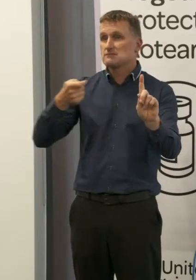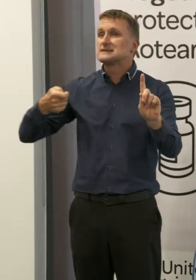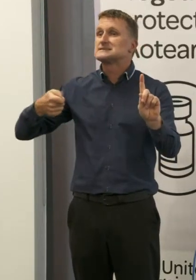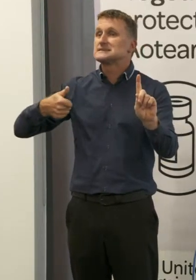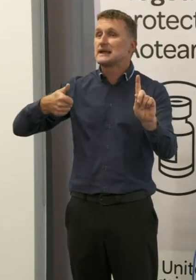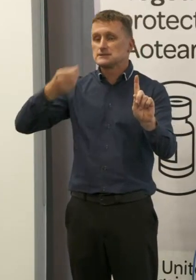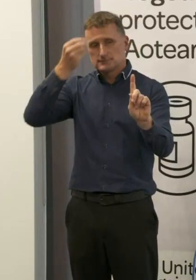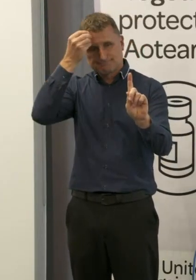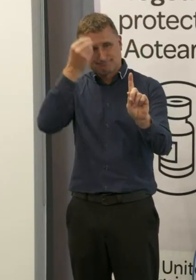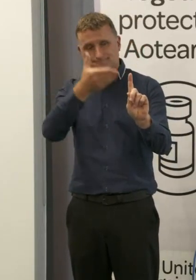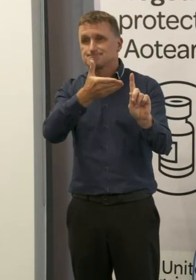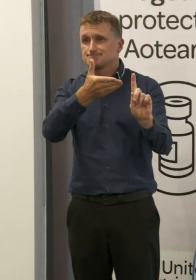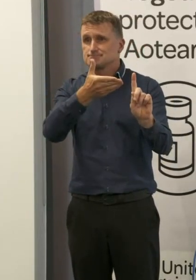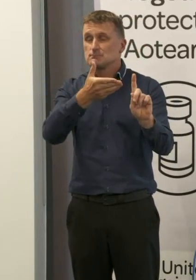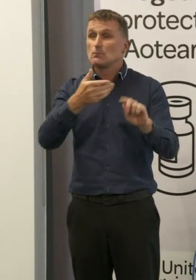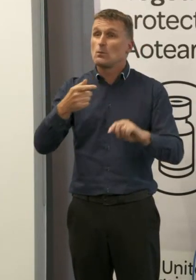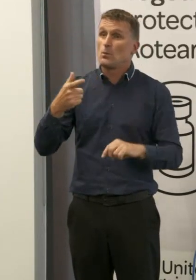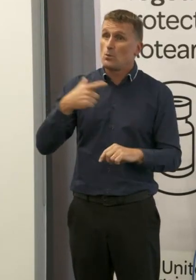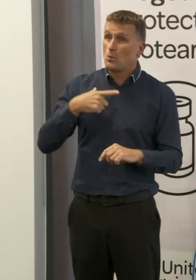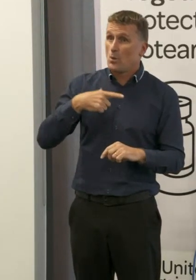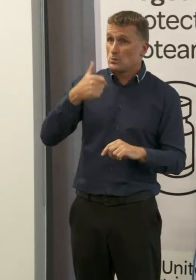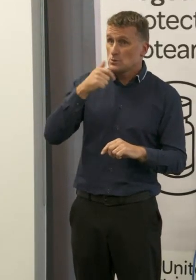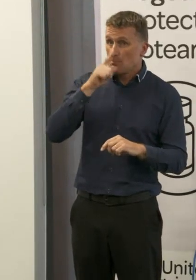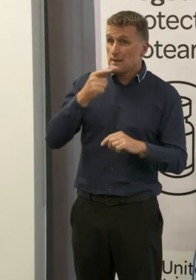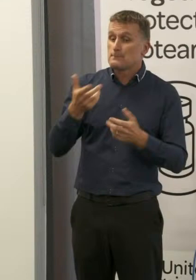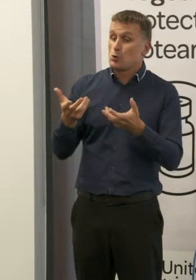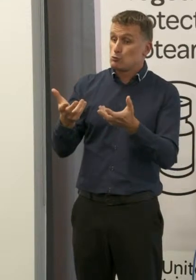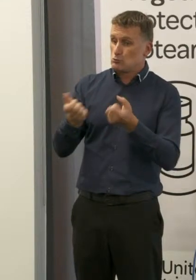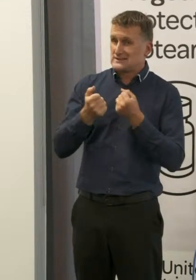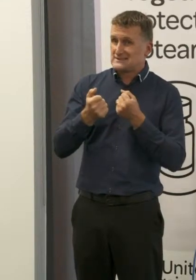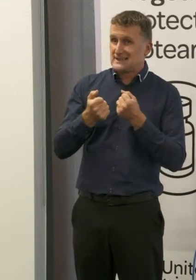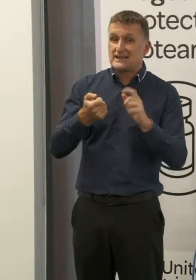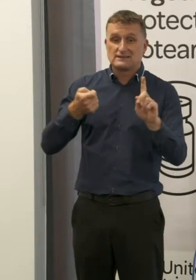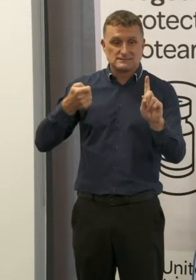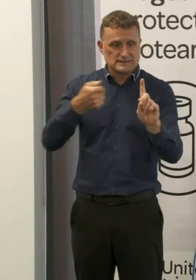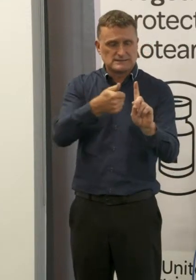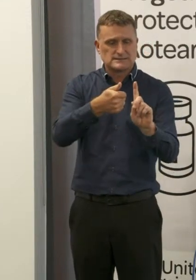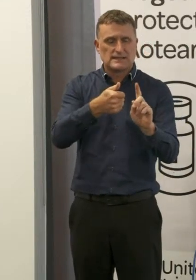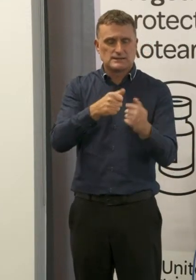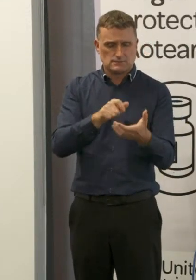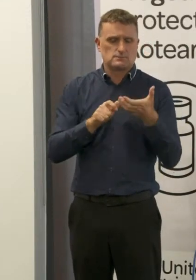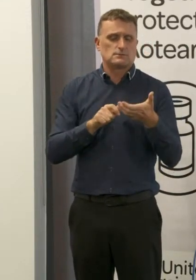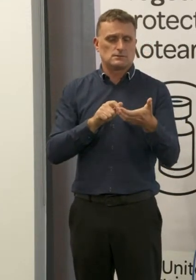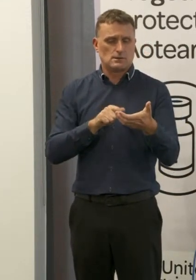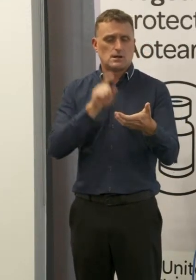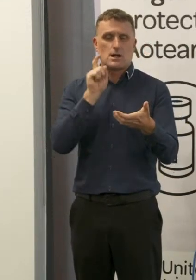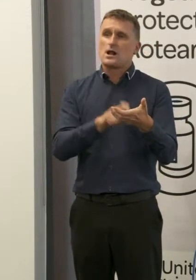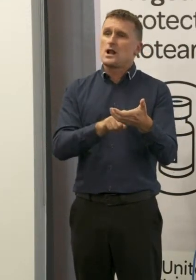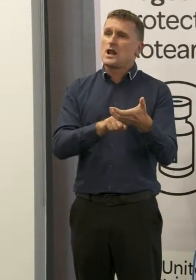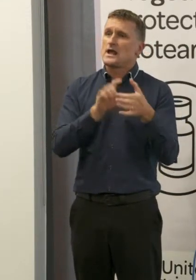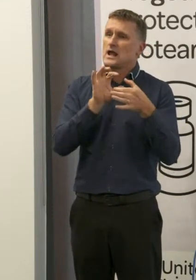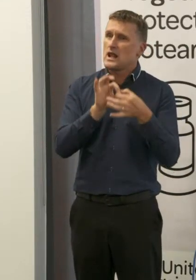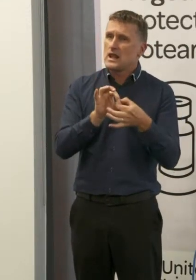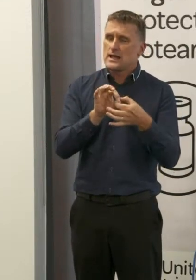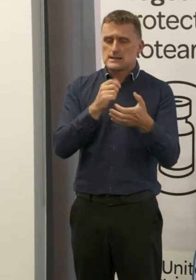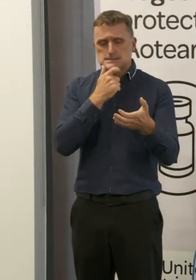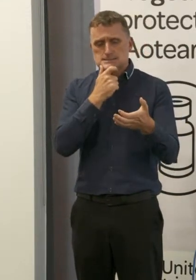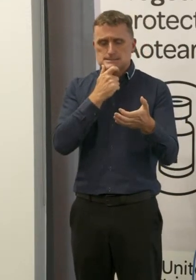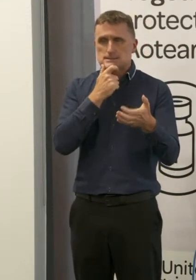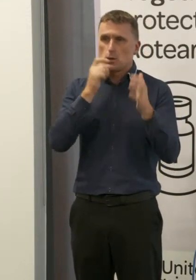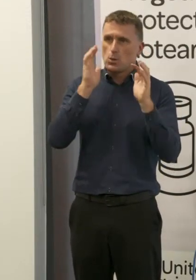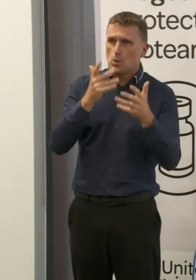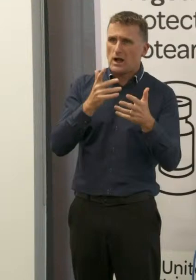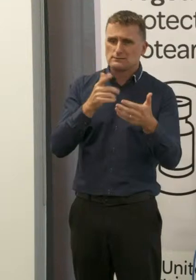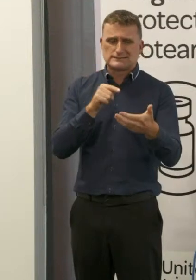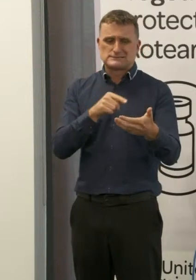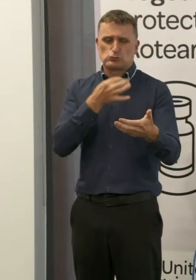also aware that when people receive a text message that says, click on this link, please follow this link, there can be some concern that it's a